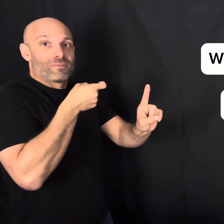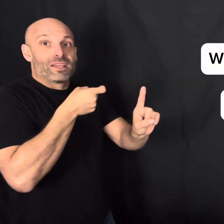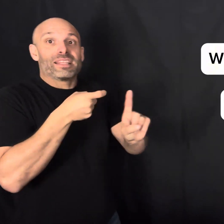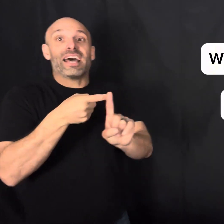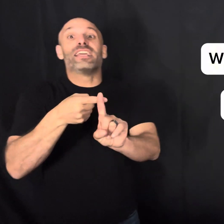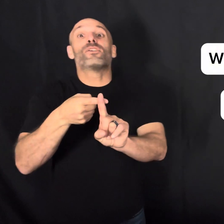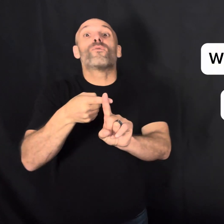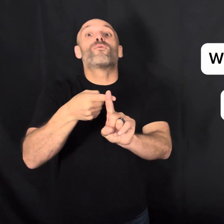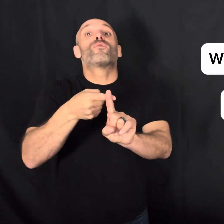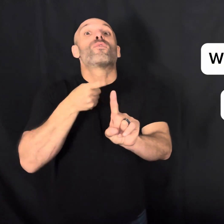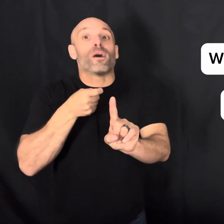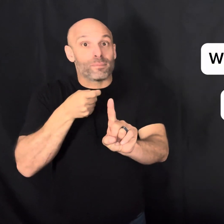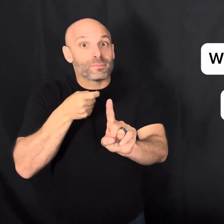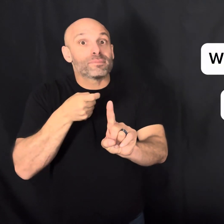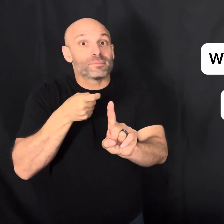That is from,